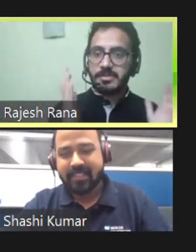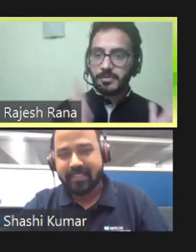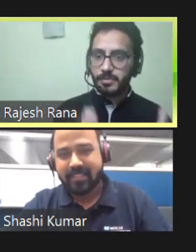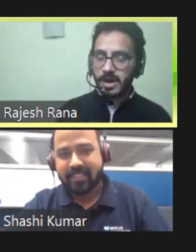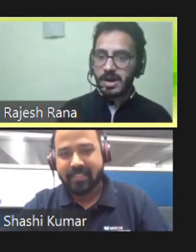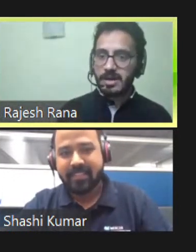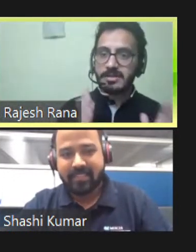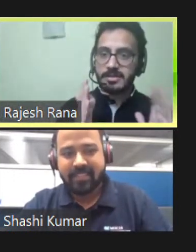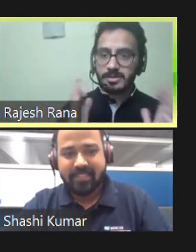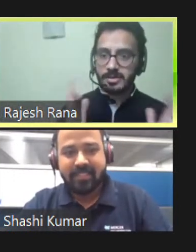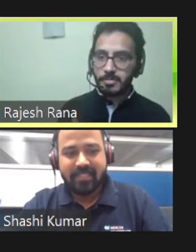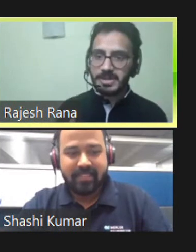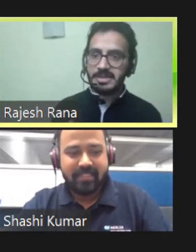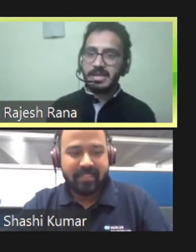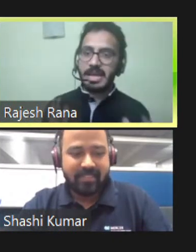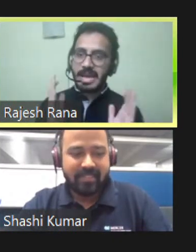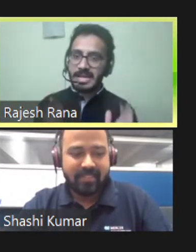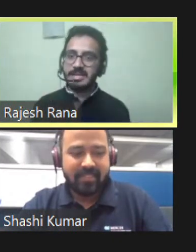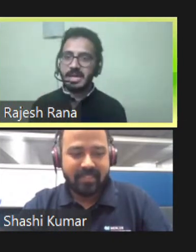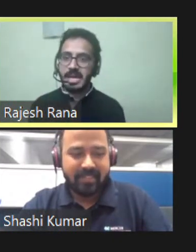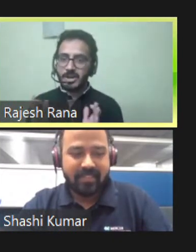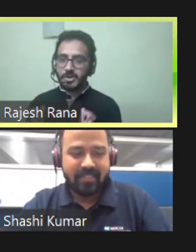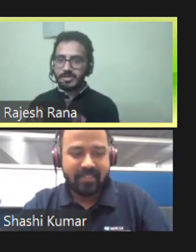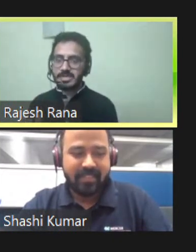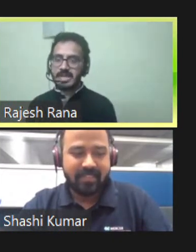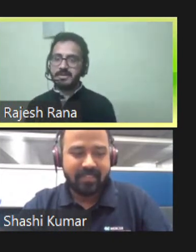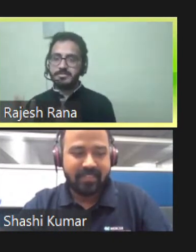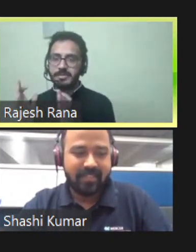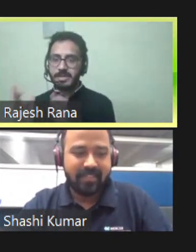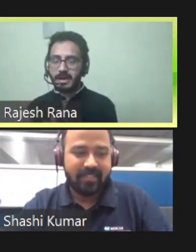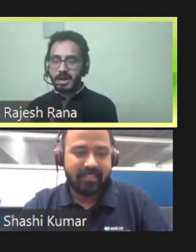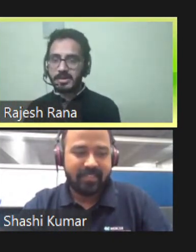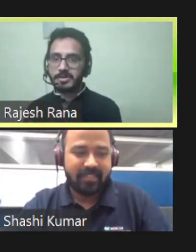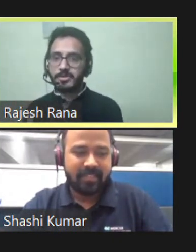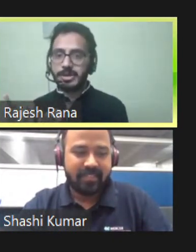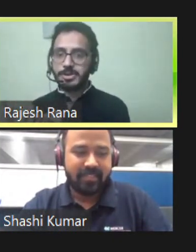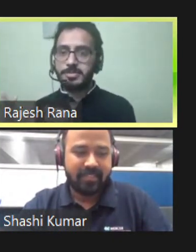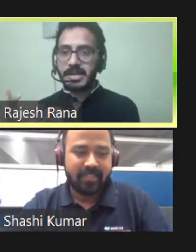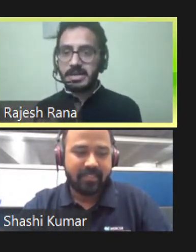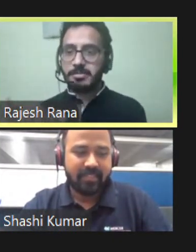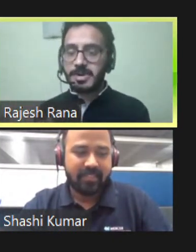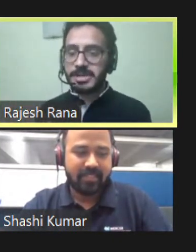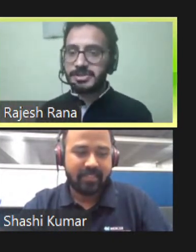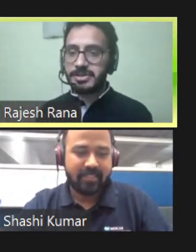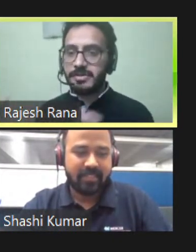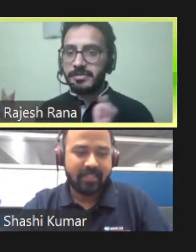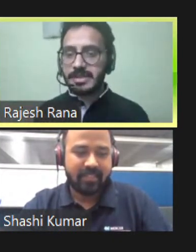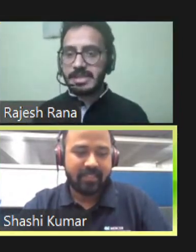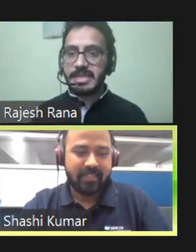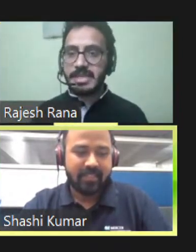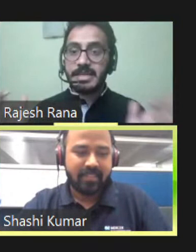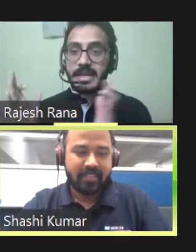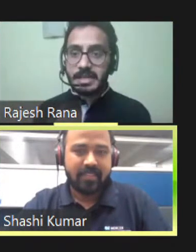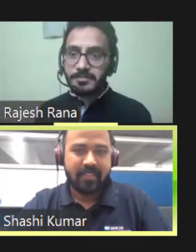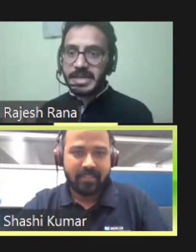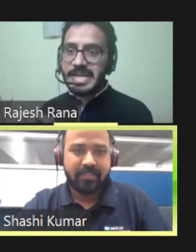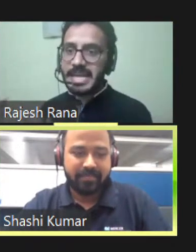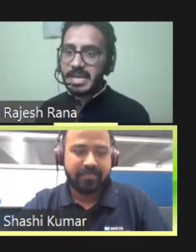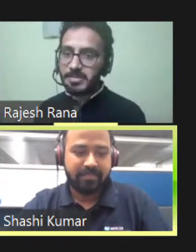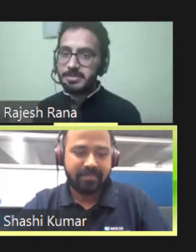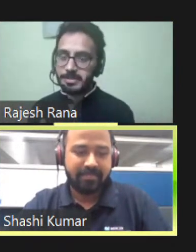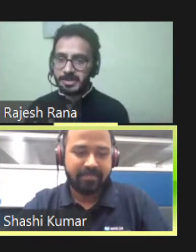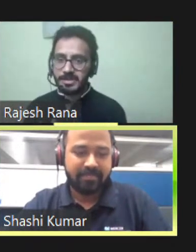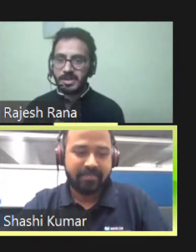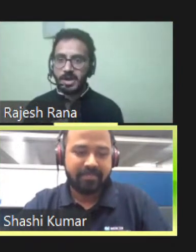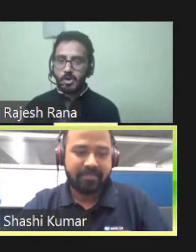people who are normal, and along with that, we are going to build a bridge with the